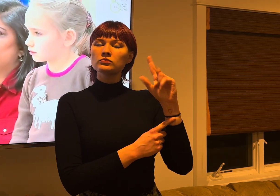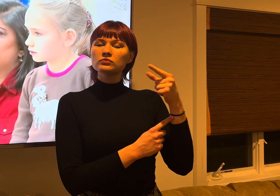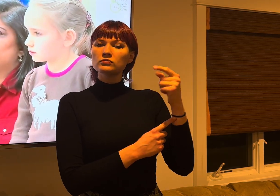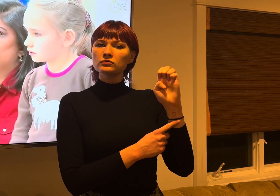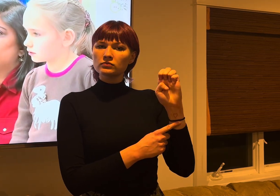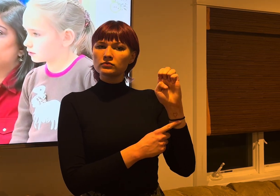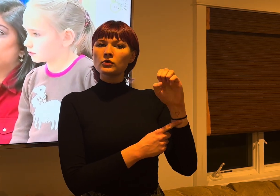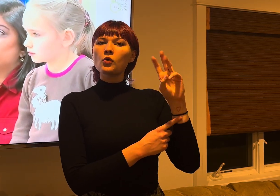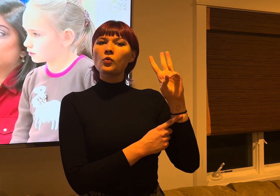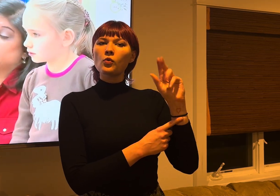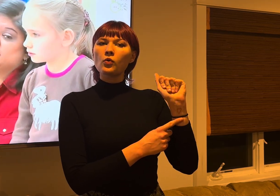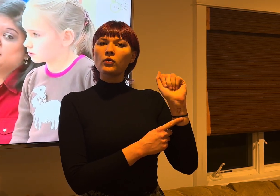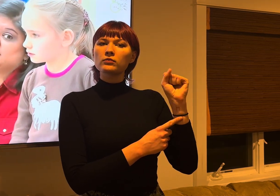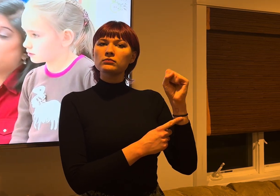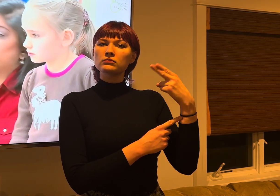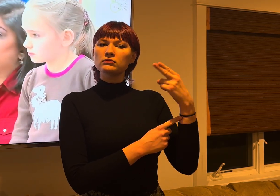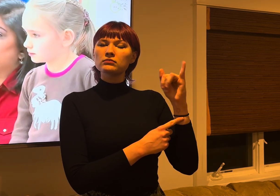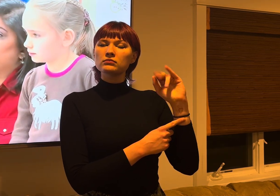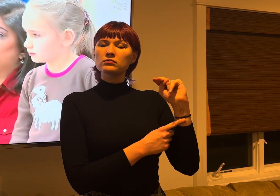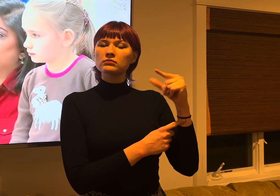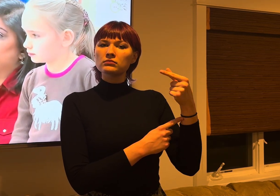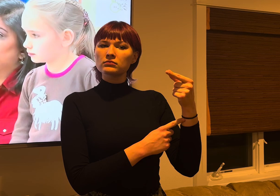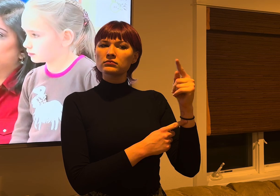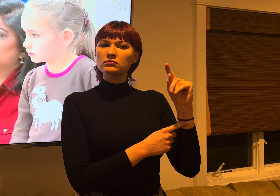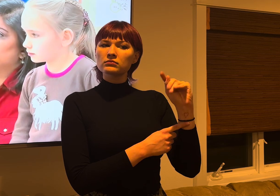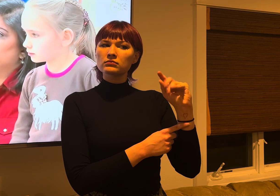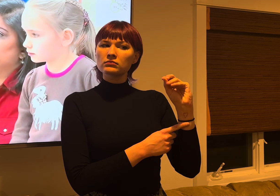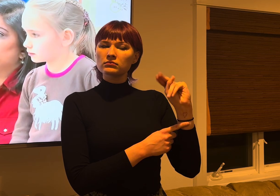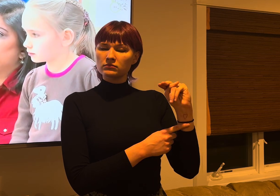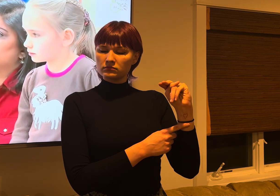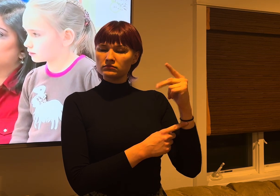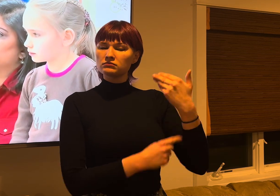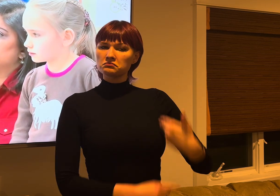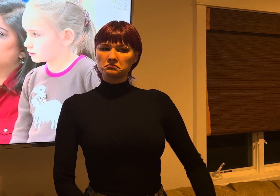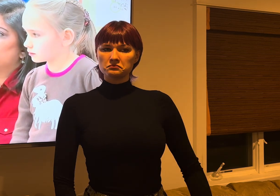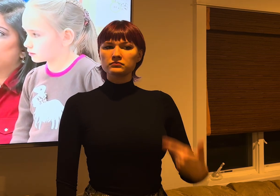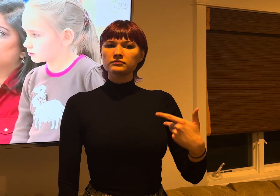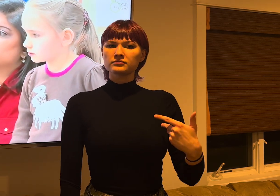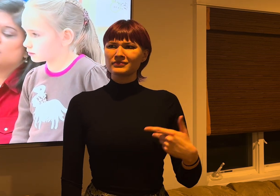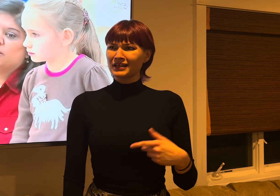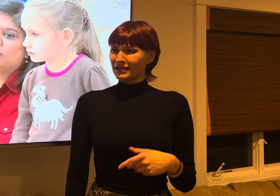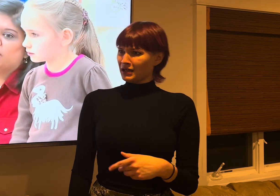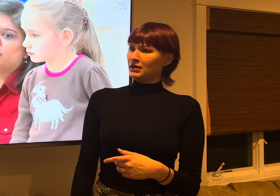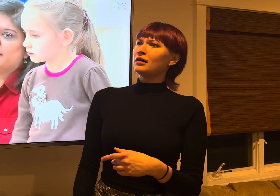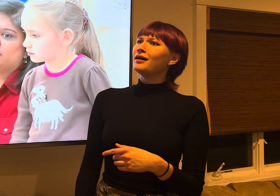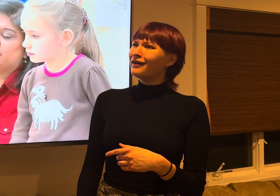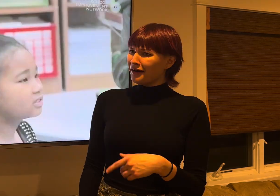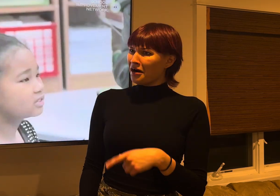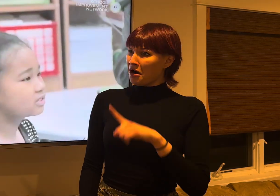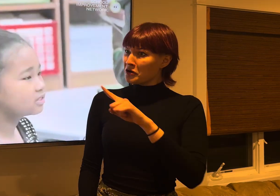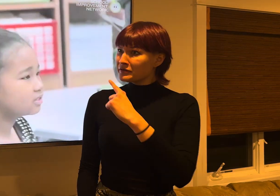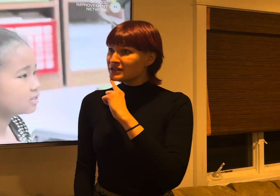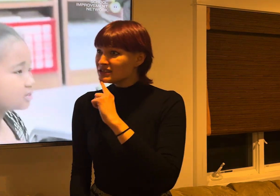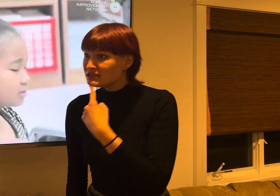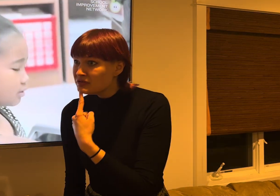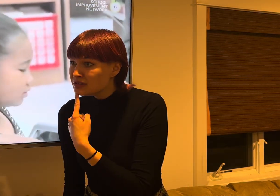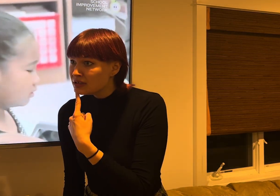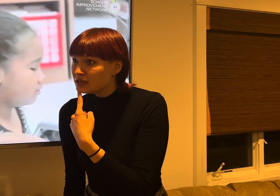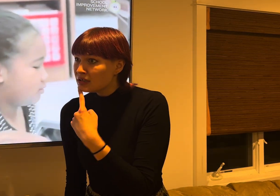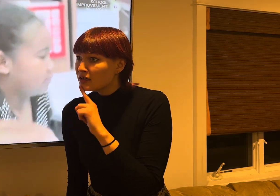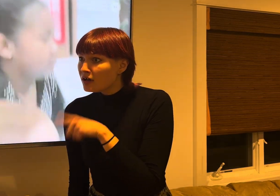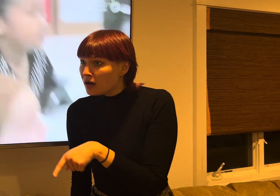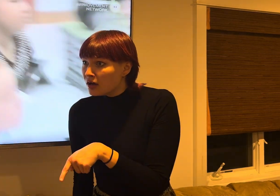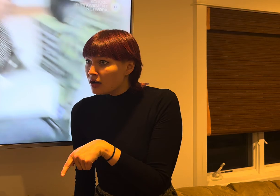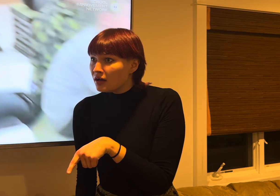Matt mumbled. The general was not smiling, however, as the wind lashed the freezing rain and snow all about them.